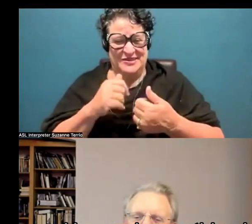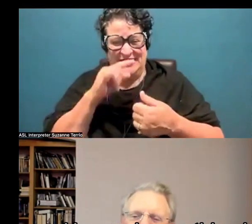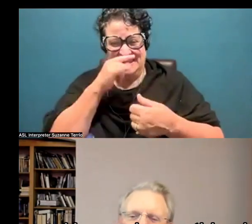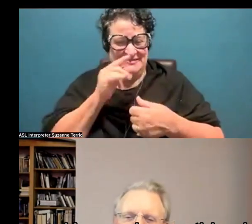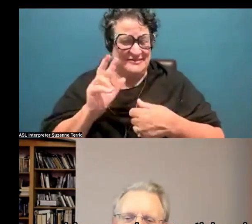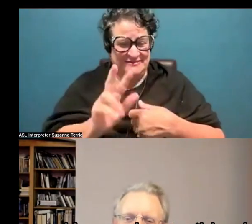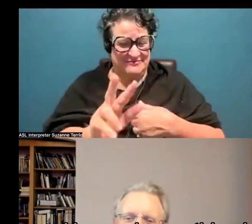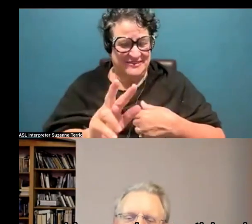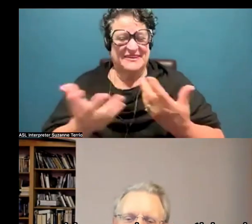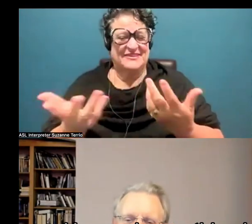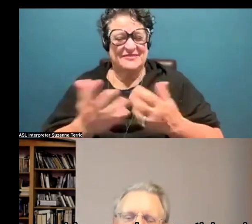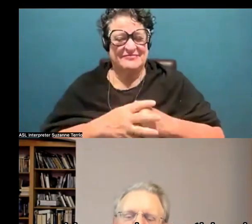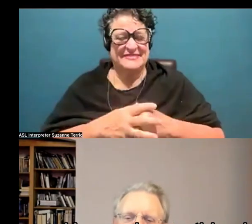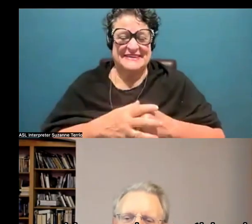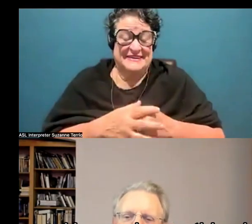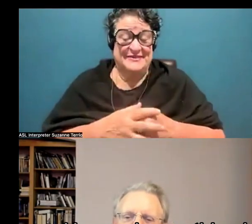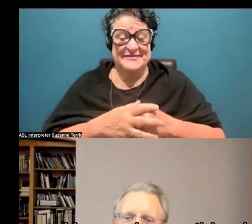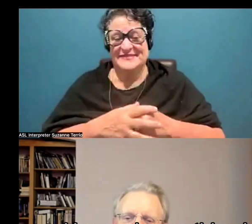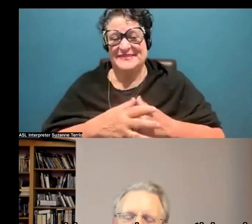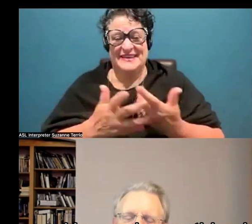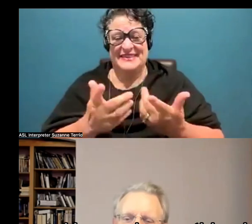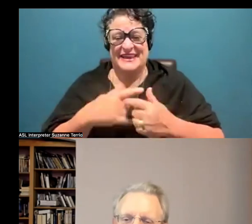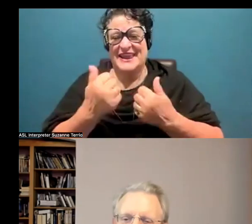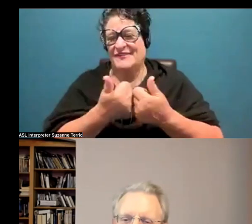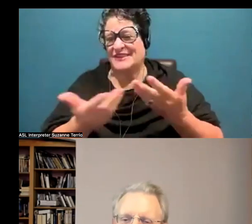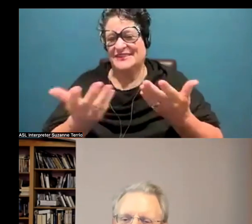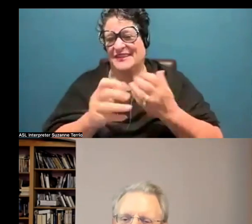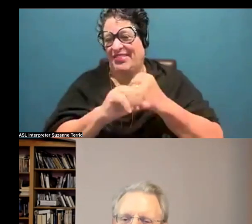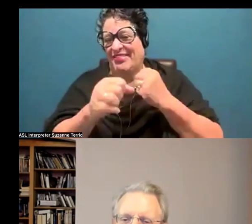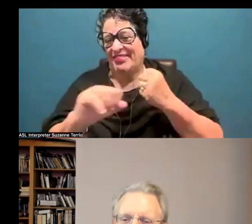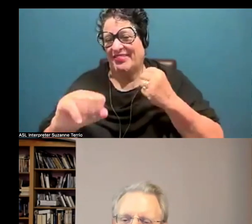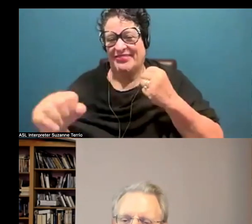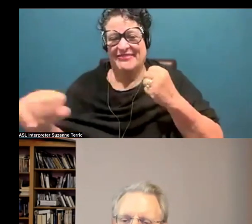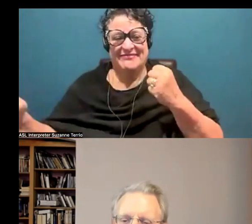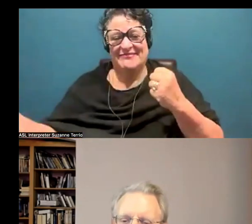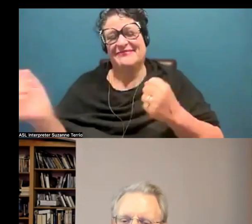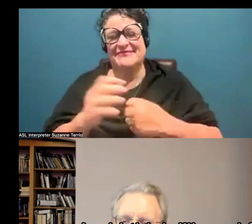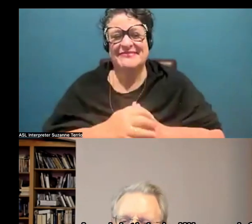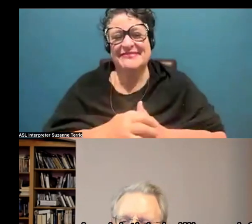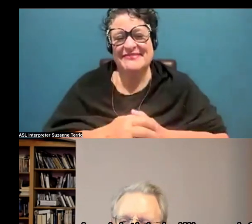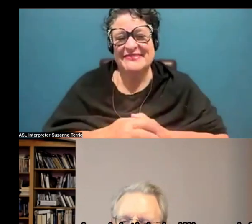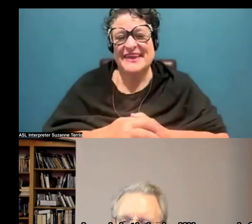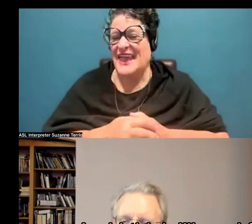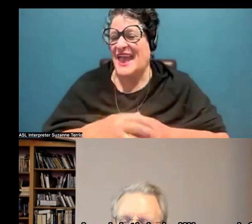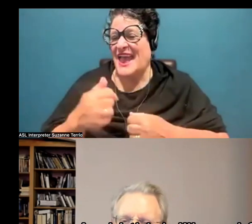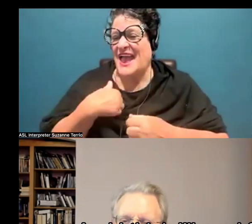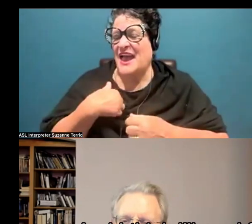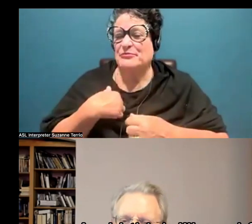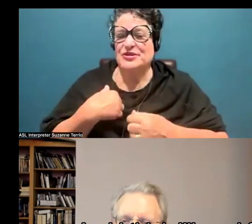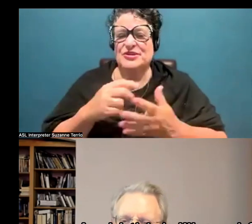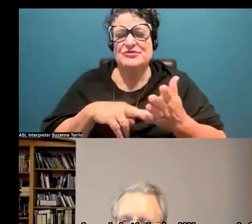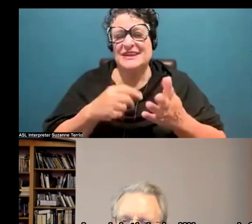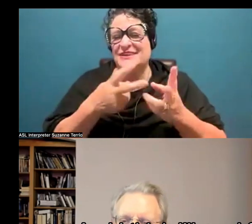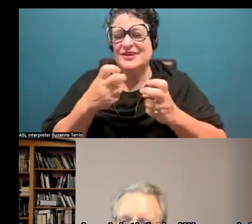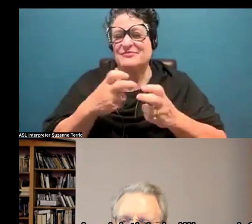Um, and everything kind of expanded from there. That's fun. Um, and I think I'll read from